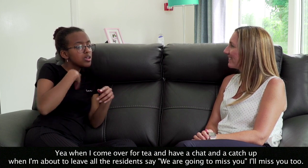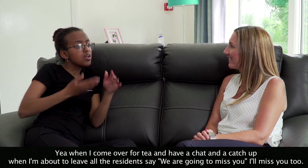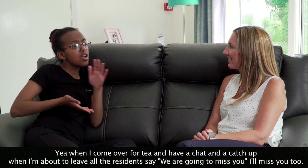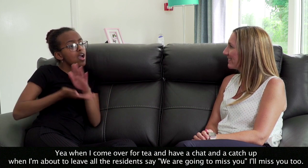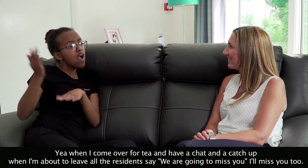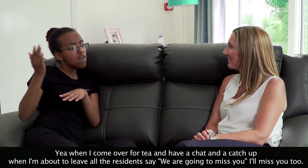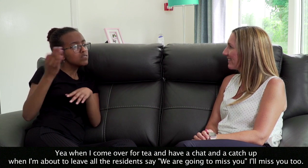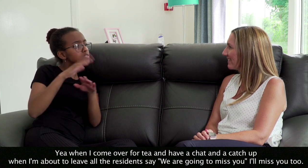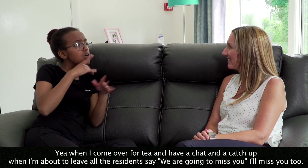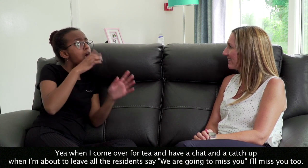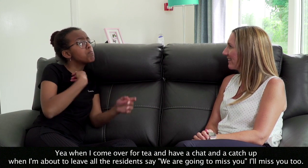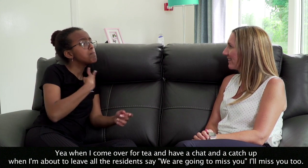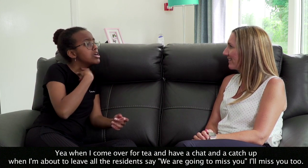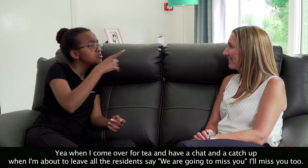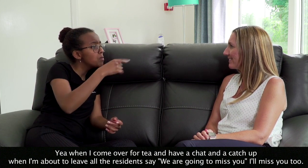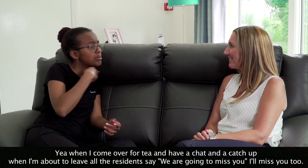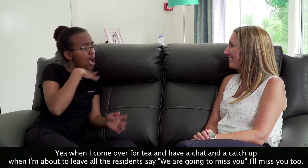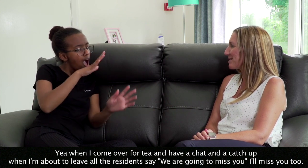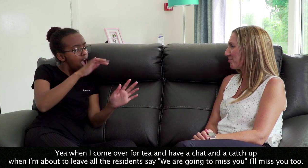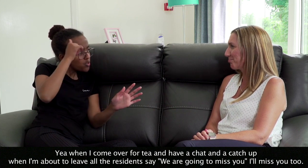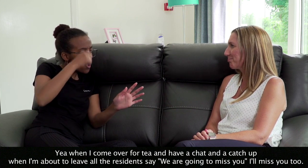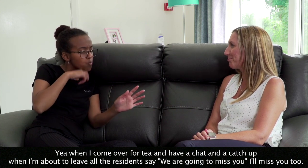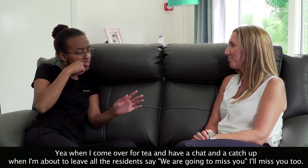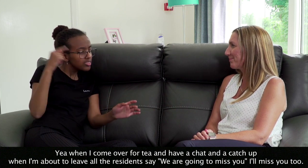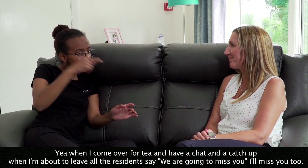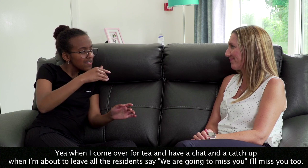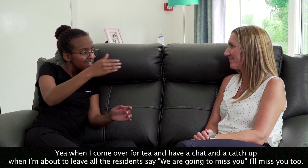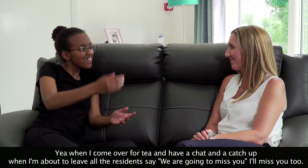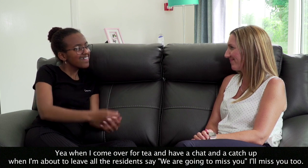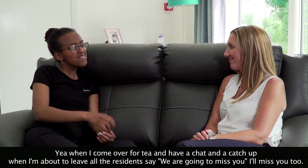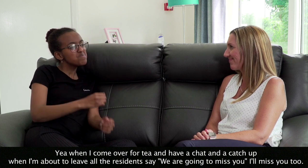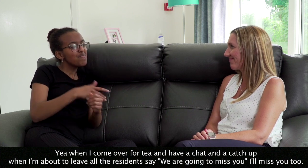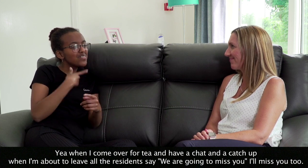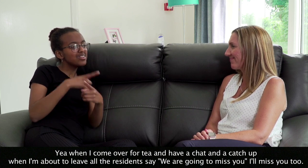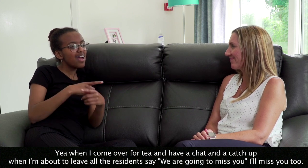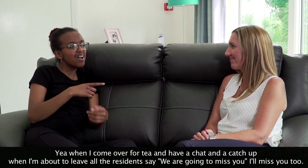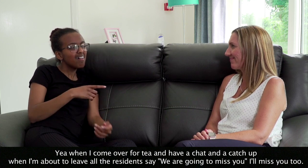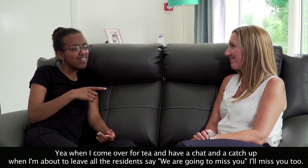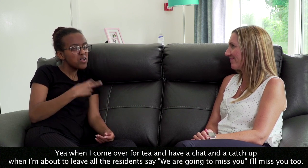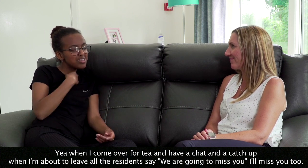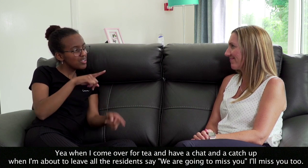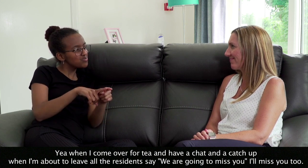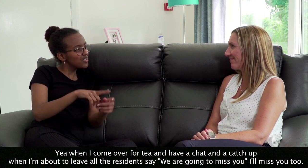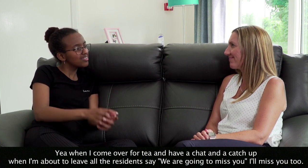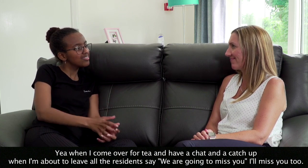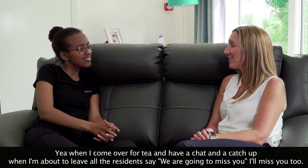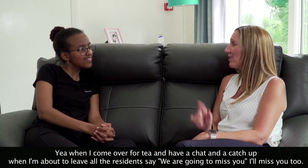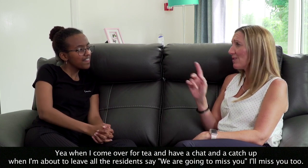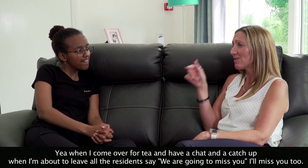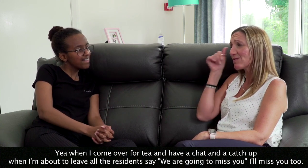Yeah, when I come over for tea and have a chat and a catch up, when I'm about to leave, all the other residents, oh, we're gonna miss you, we're gonna miss you. I'm like, oh, I